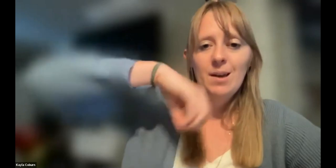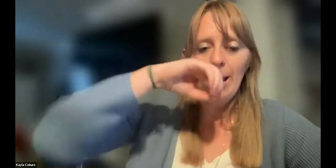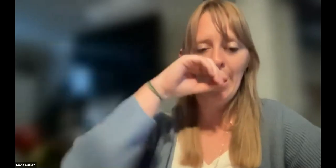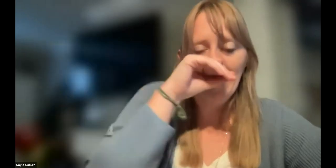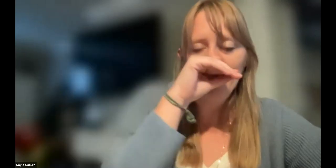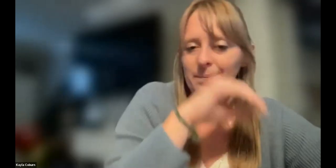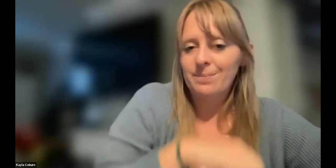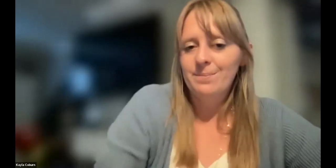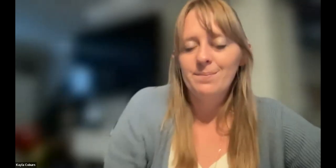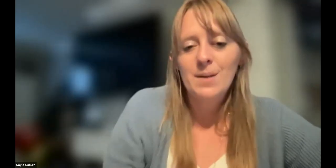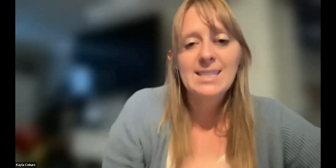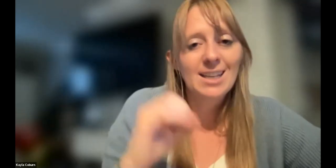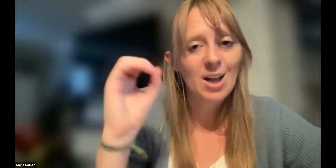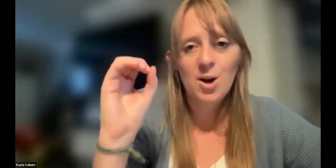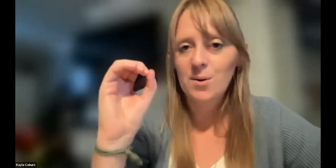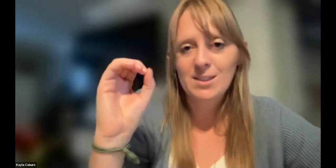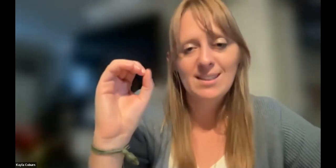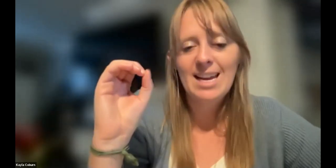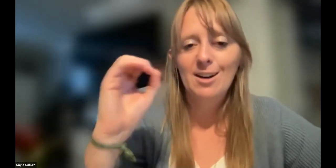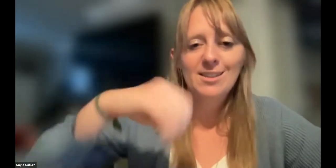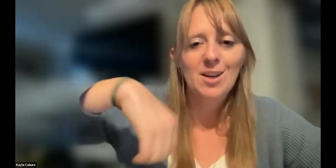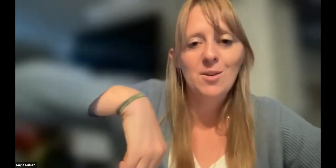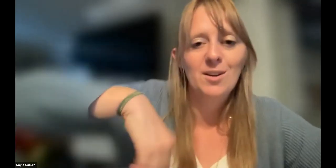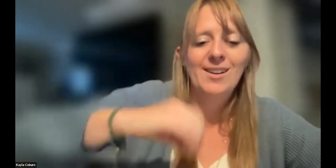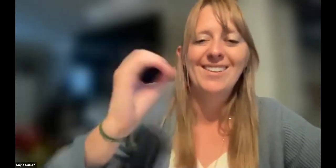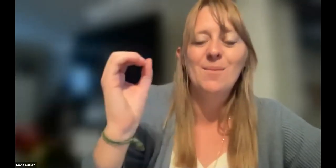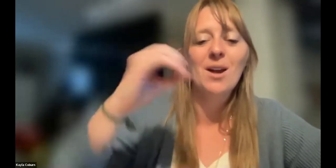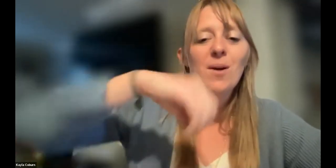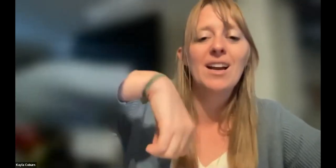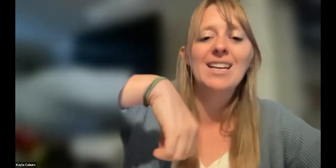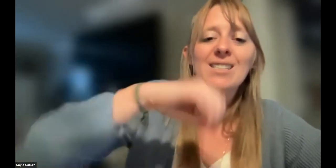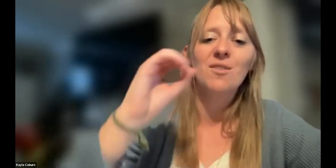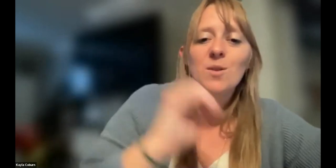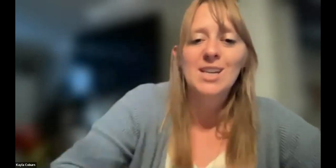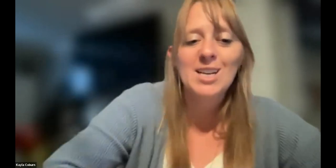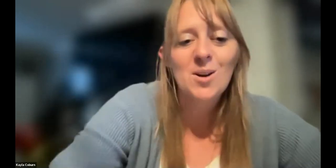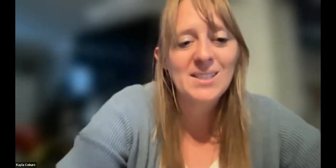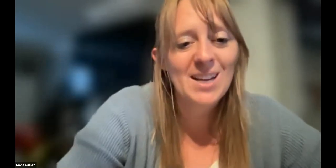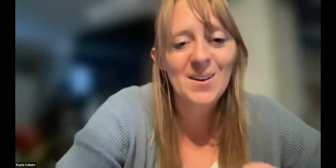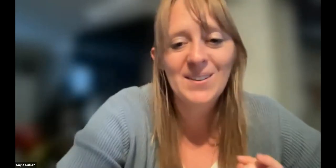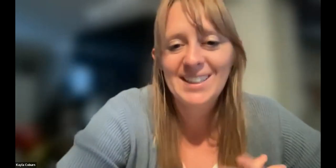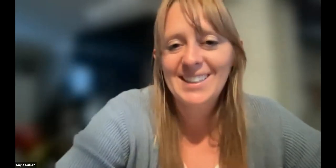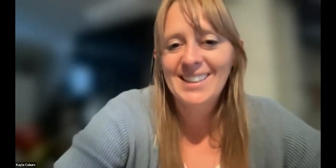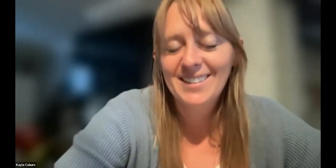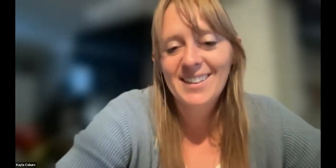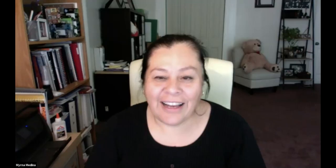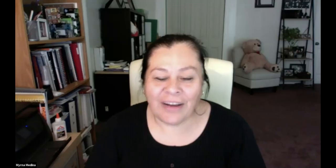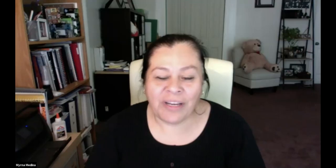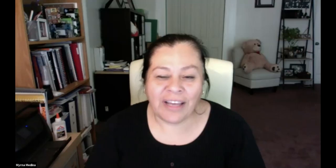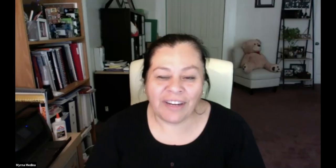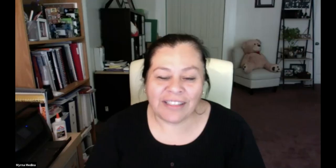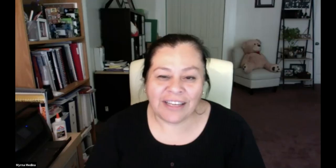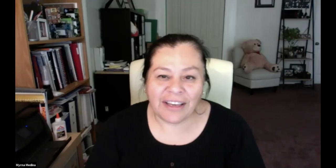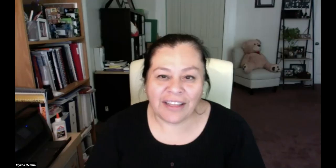low. But still O is here. So no matter where it is, everyone's going to know it's an O. La